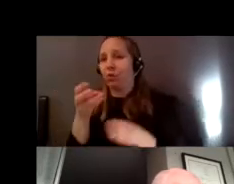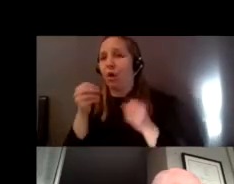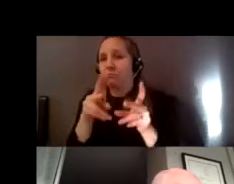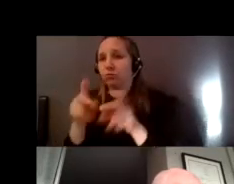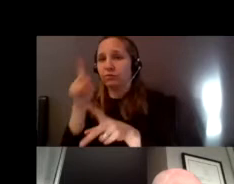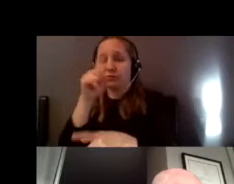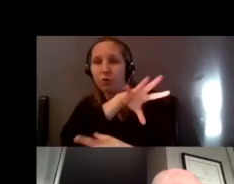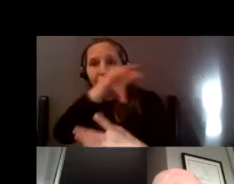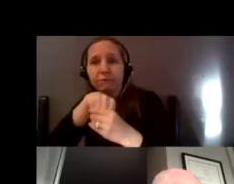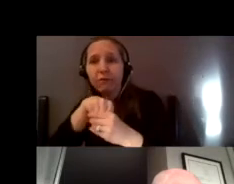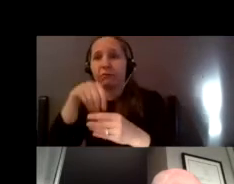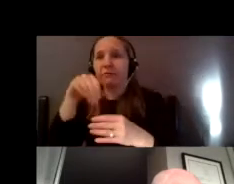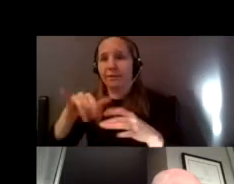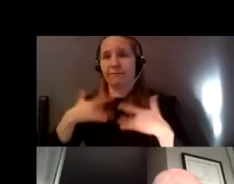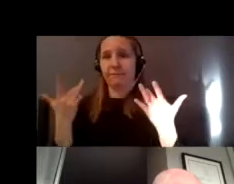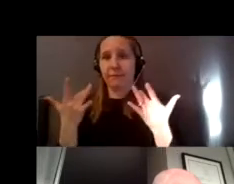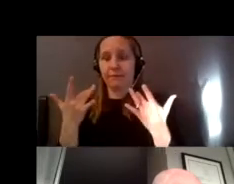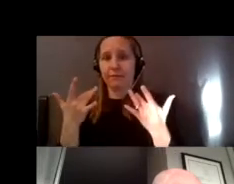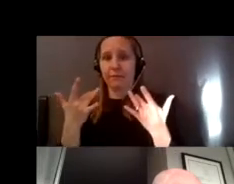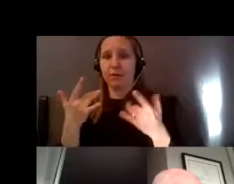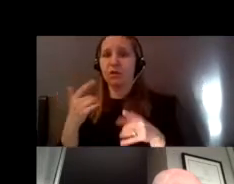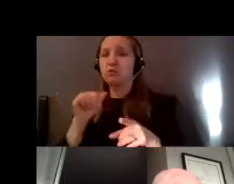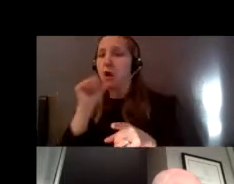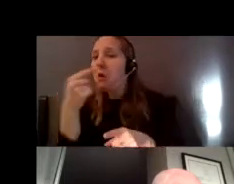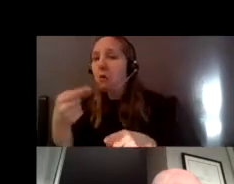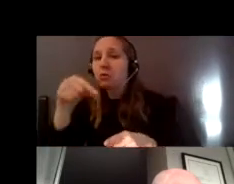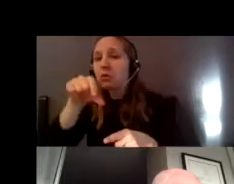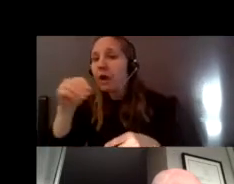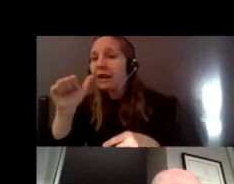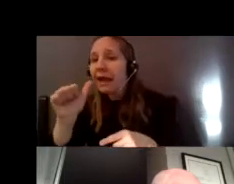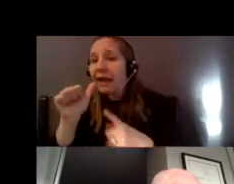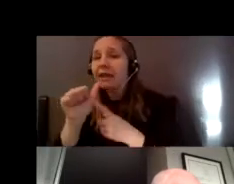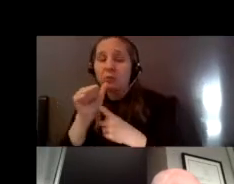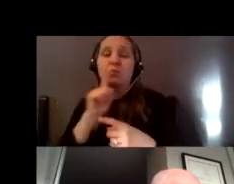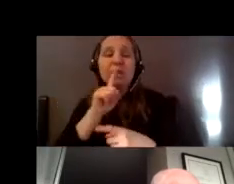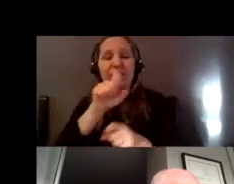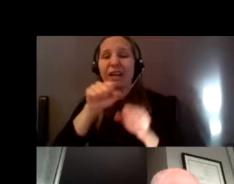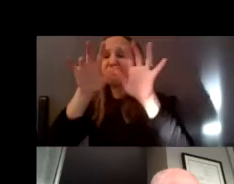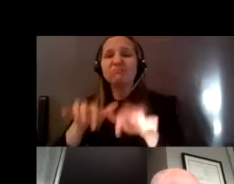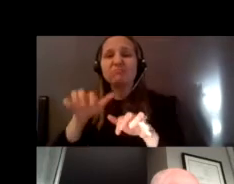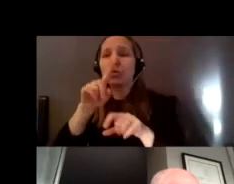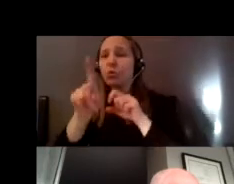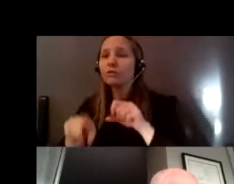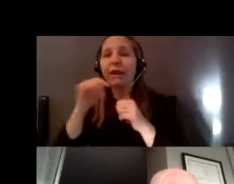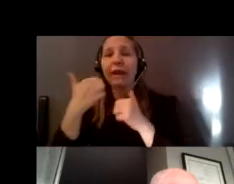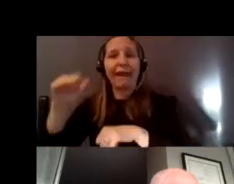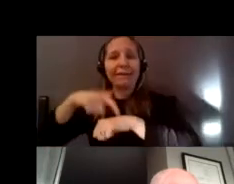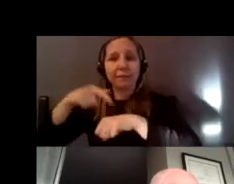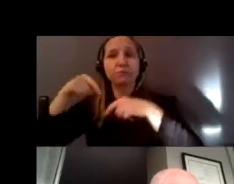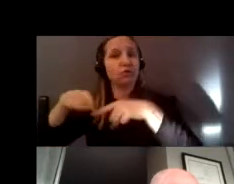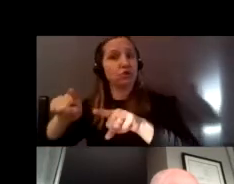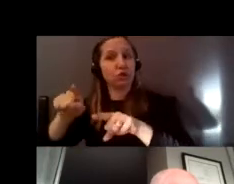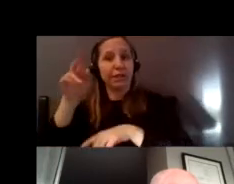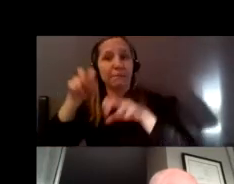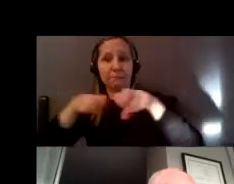event. First is through the Q&A. You can type questions at any point during the panel discussion using the Q&A function